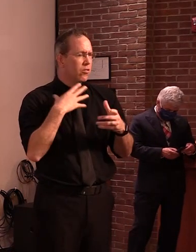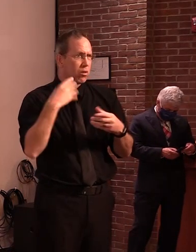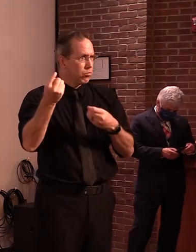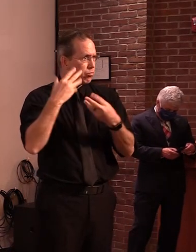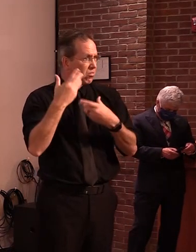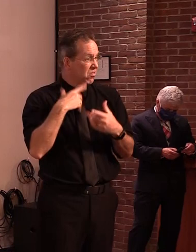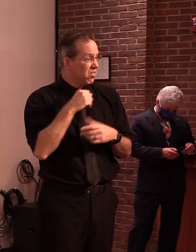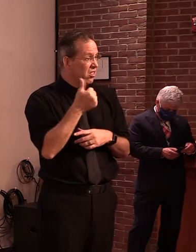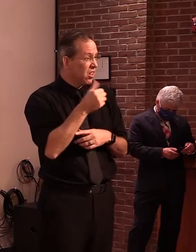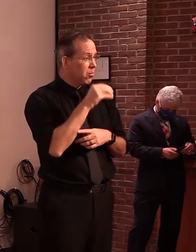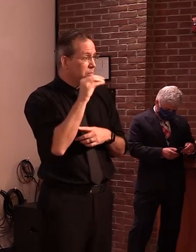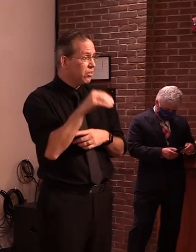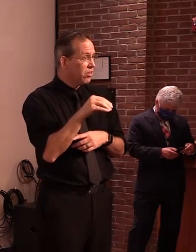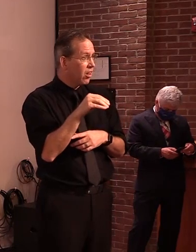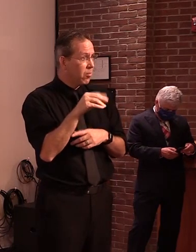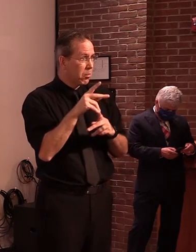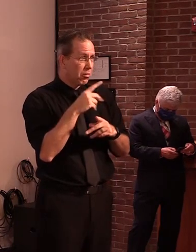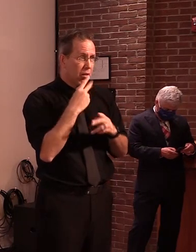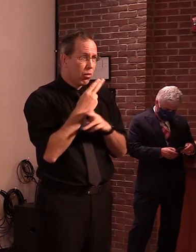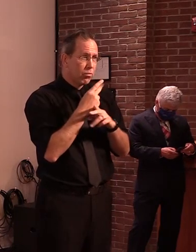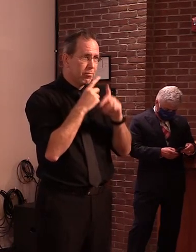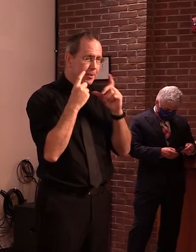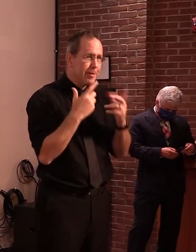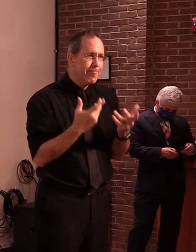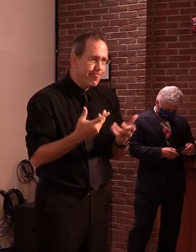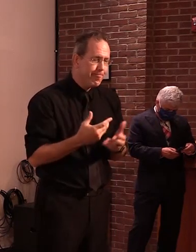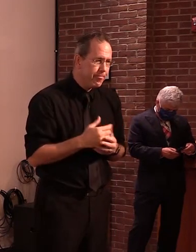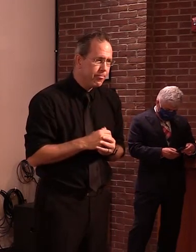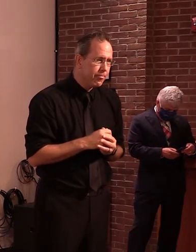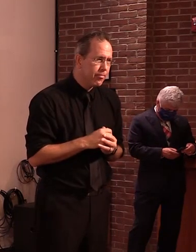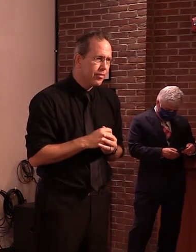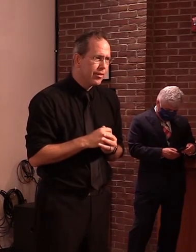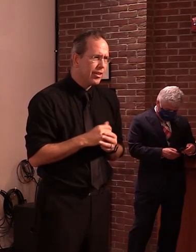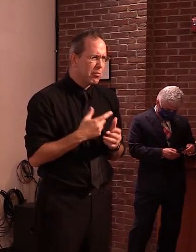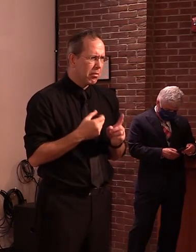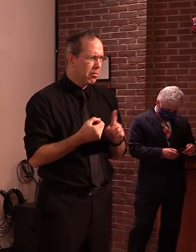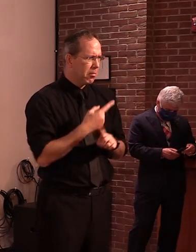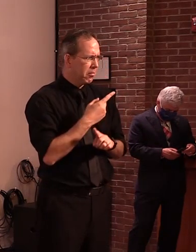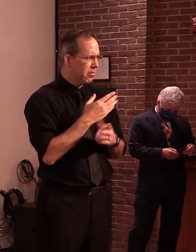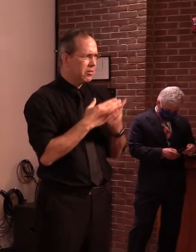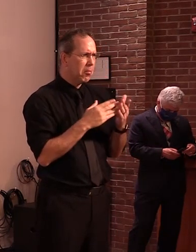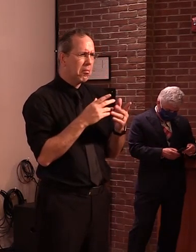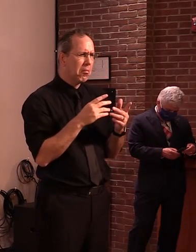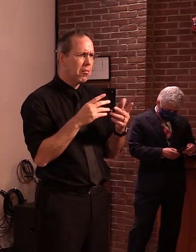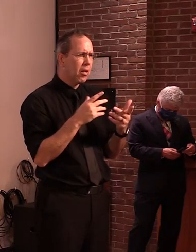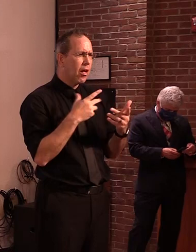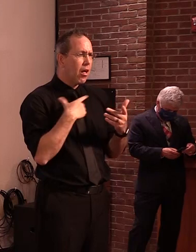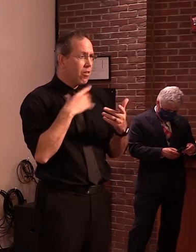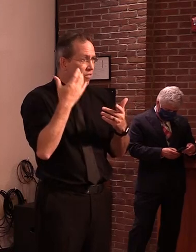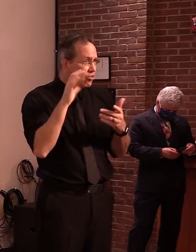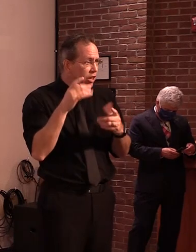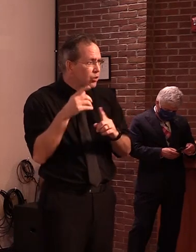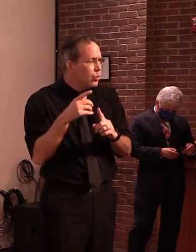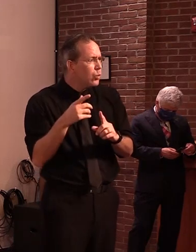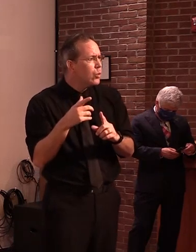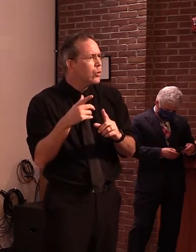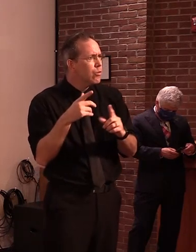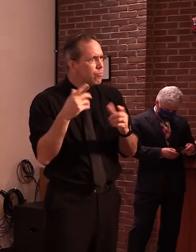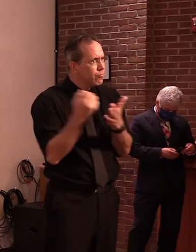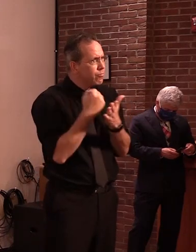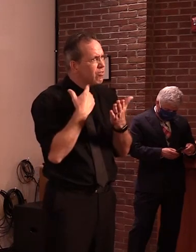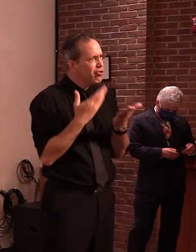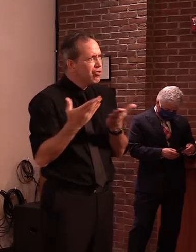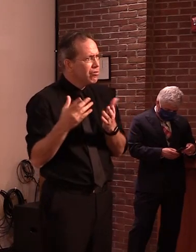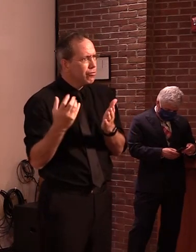really humorous and different. But if you get a chance, they're really worth looking into.